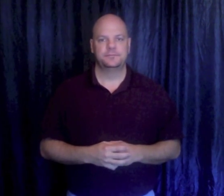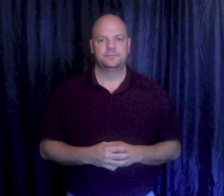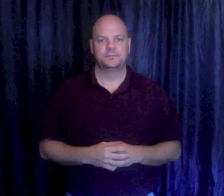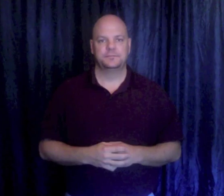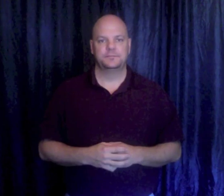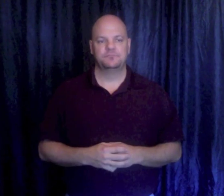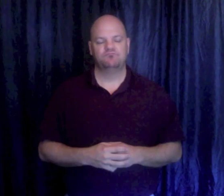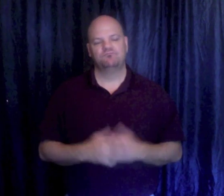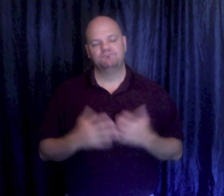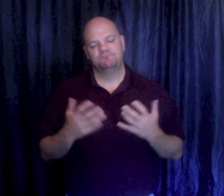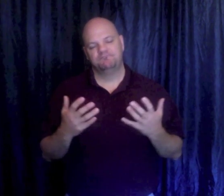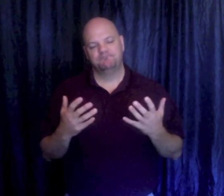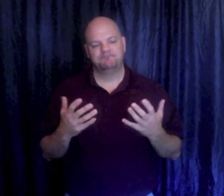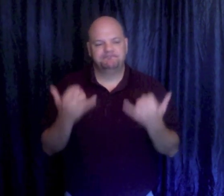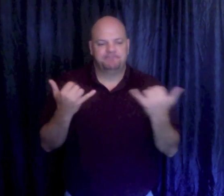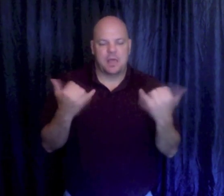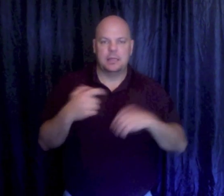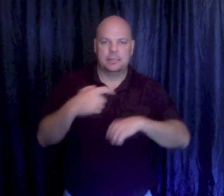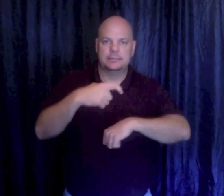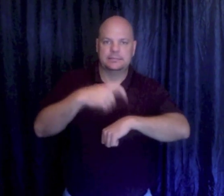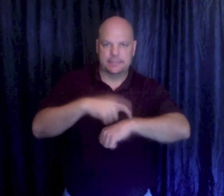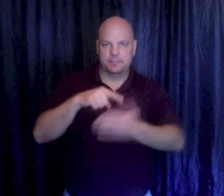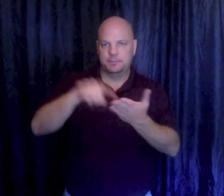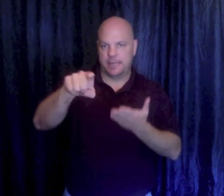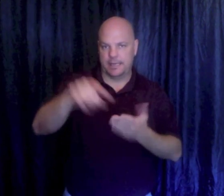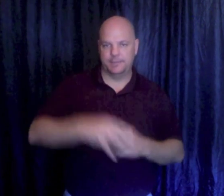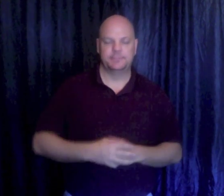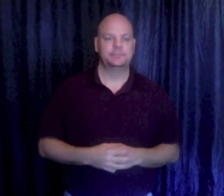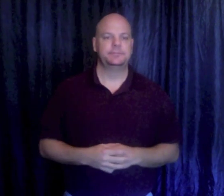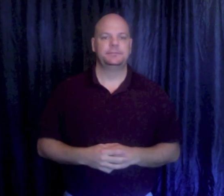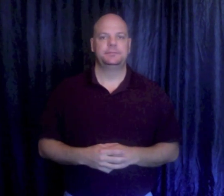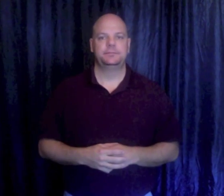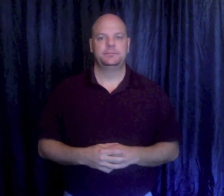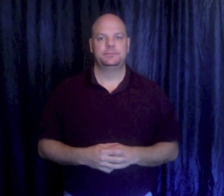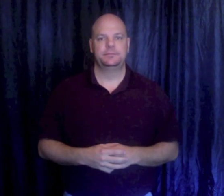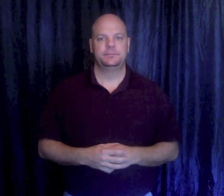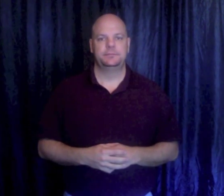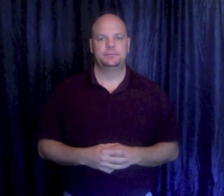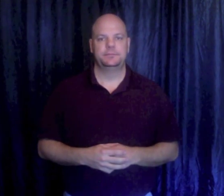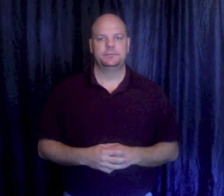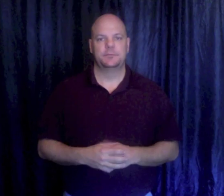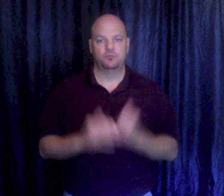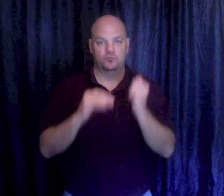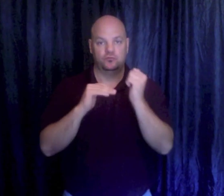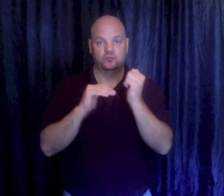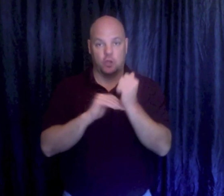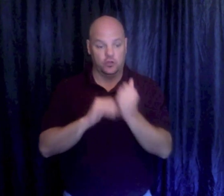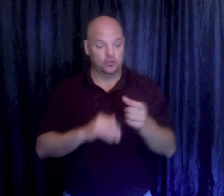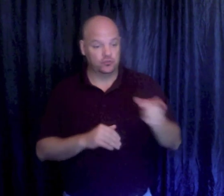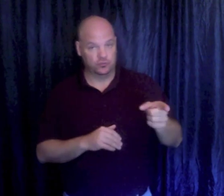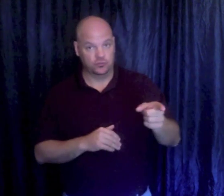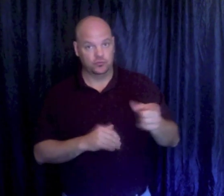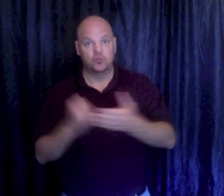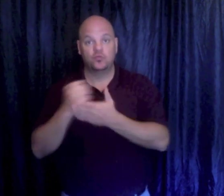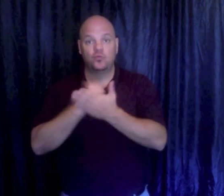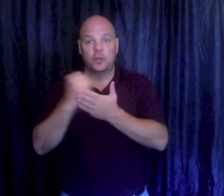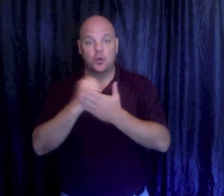you're ready to pay your bill. So you hand your credit card to the doctor. The doctor will